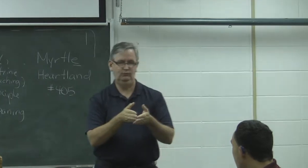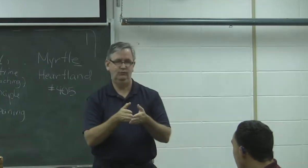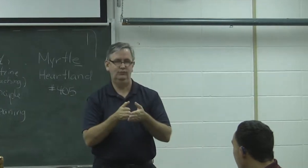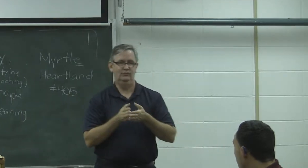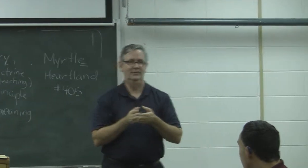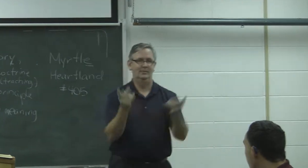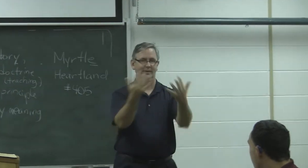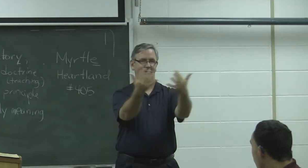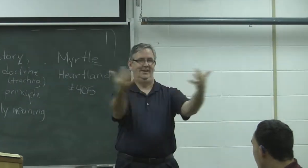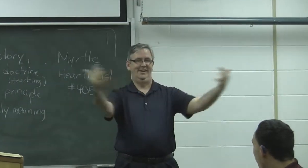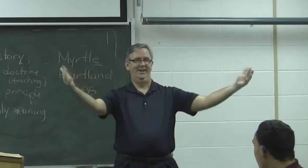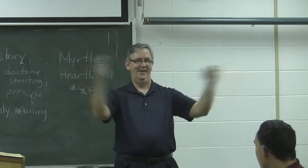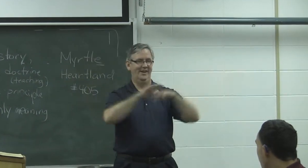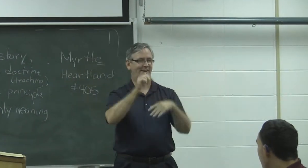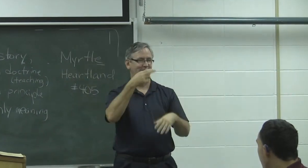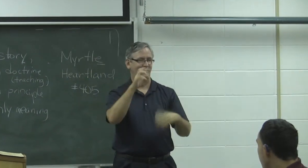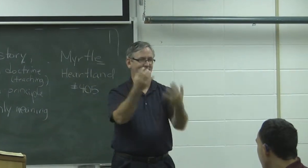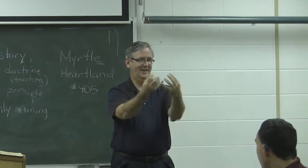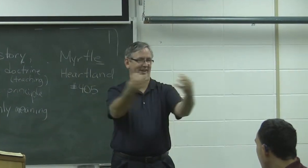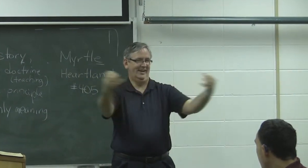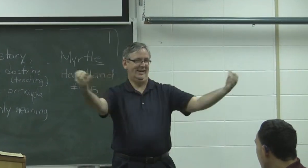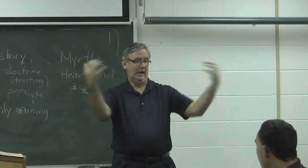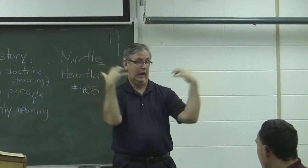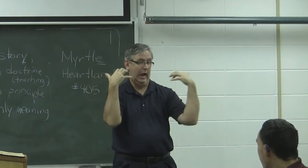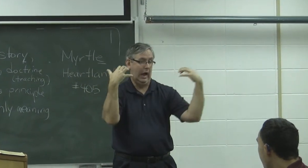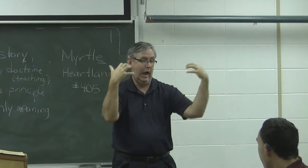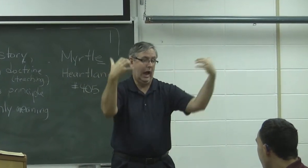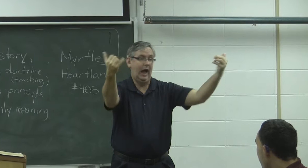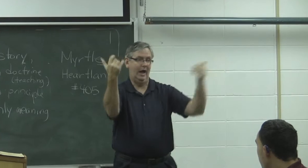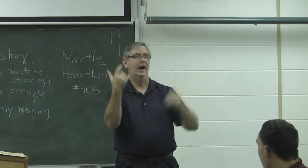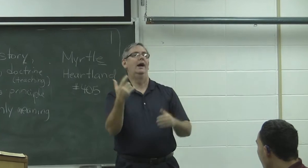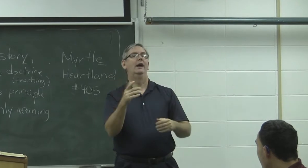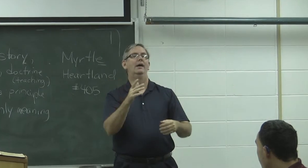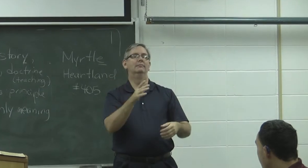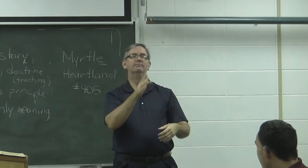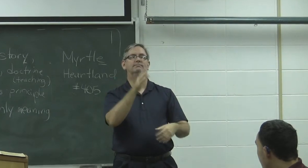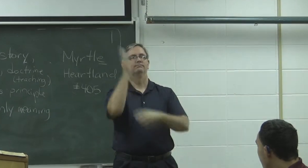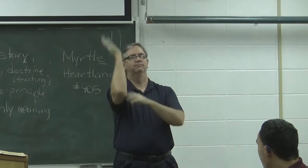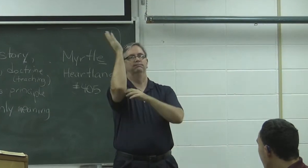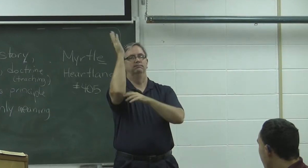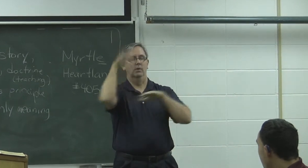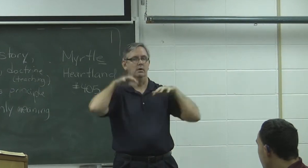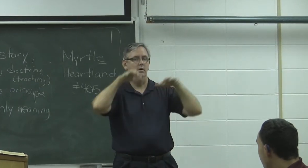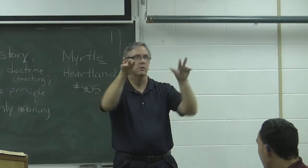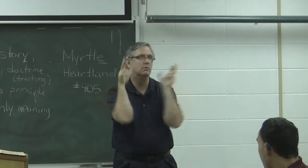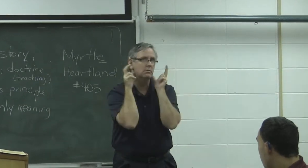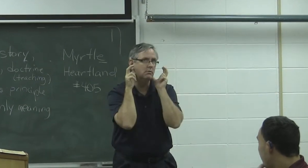ship, got into a ship, and he pulled out into the sea a little bit, and everybody else was on land. So and with